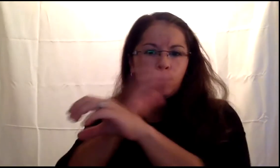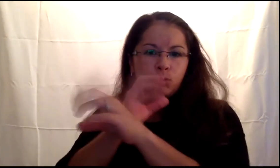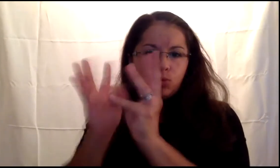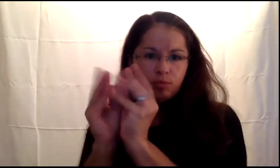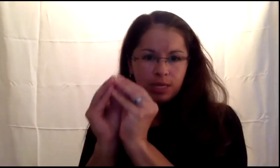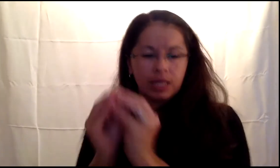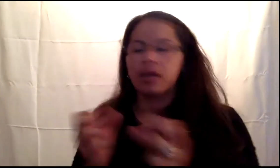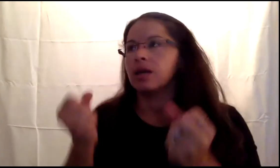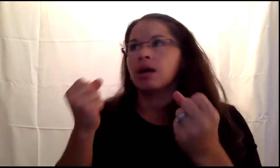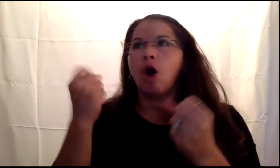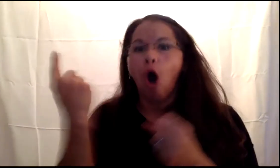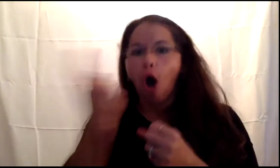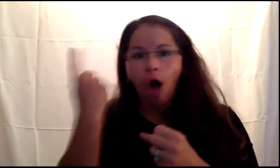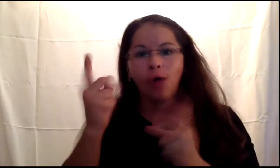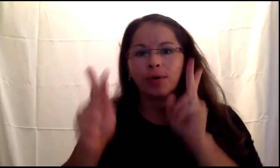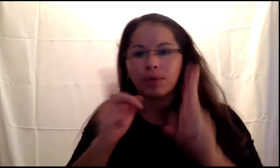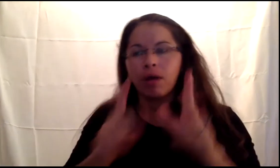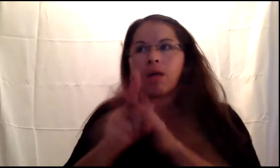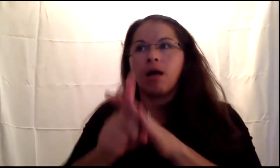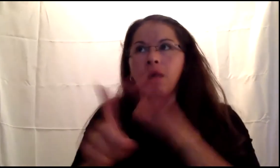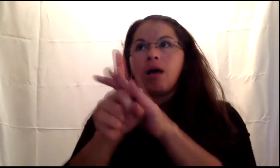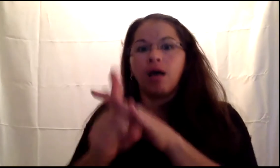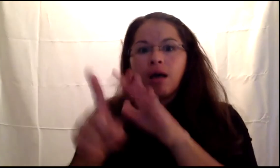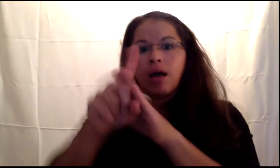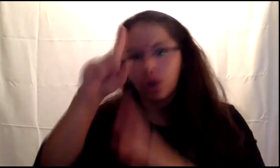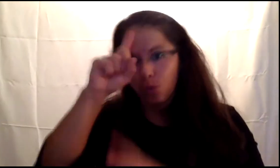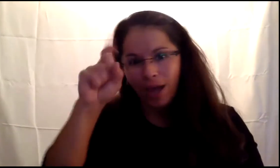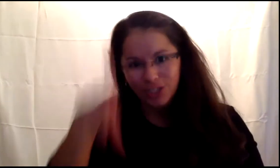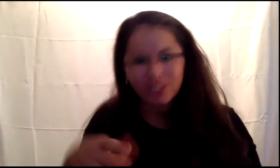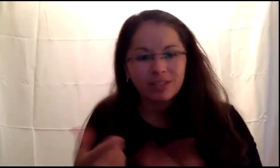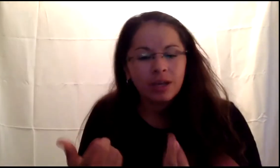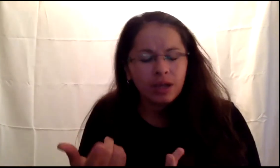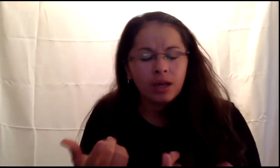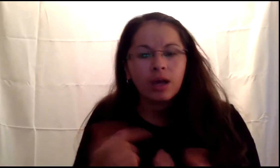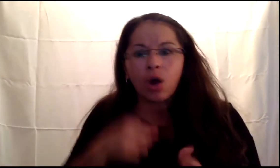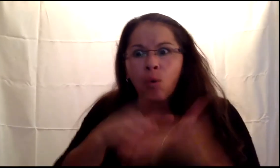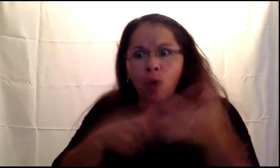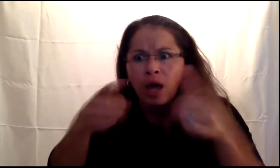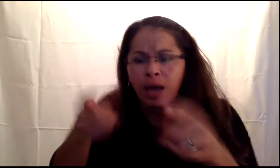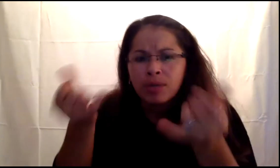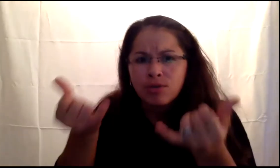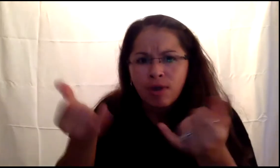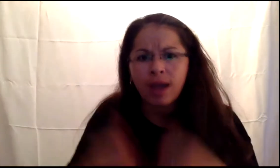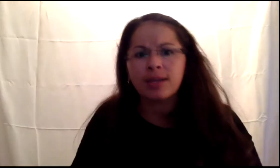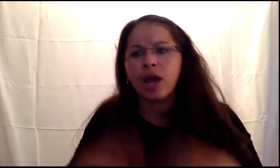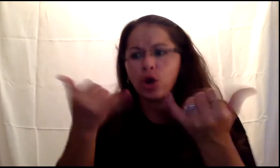questions about the current status and what's happening with DACA and the federal and the DREAM Act and things like that. And like you mentioned, we're